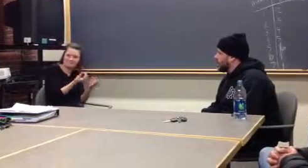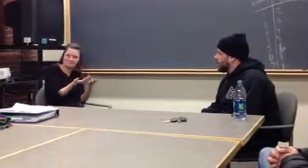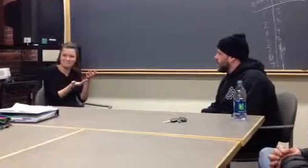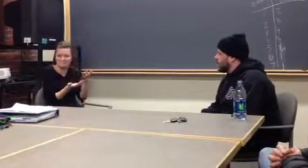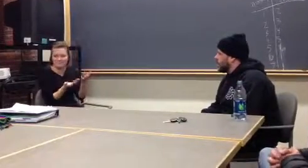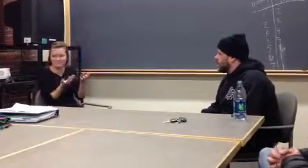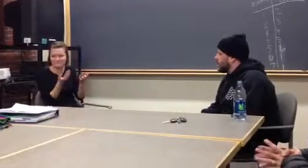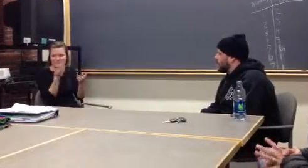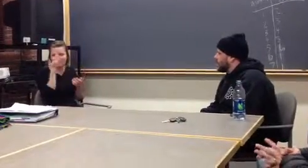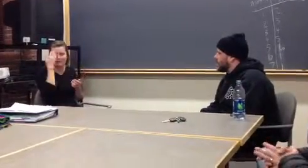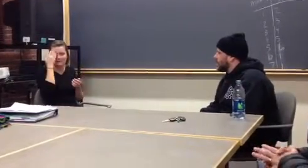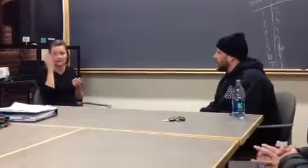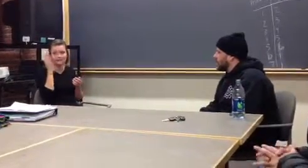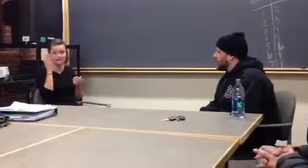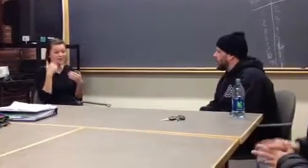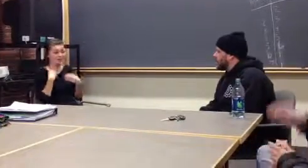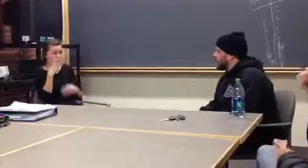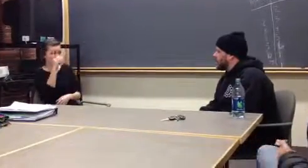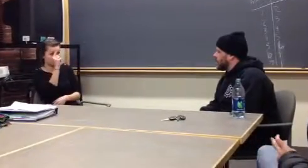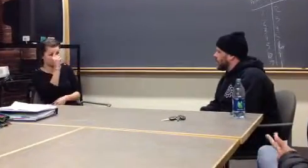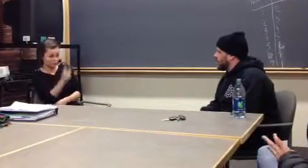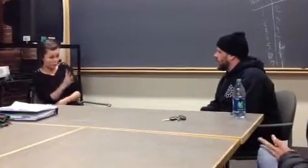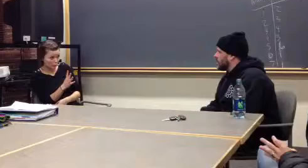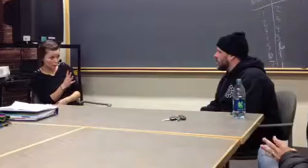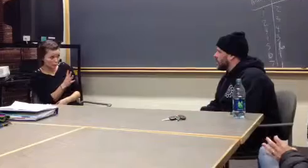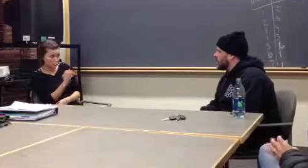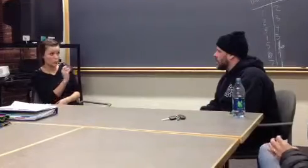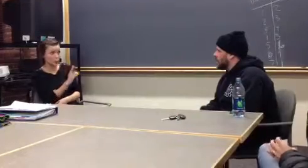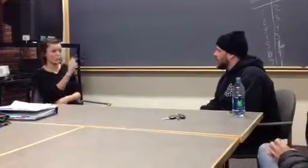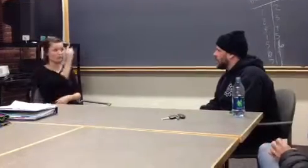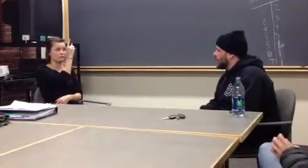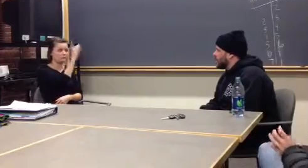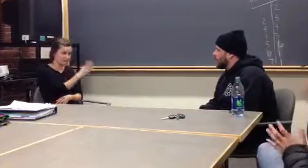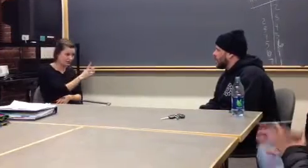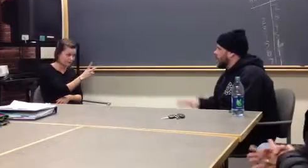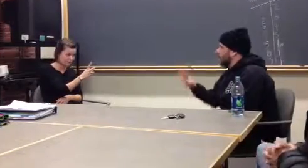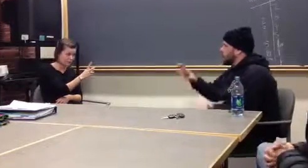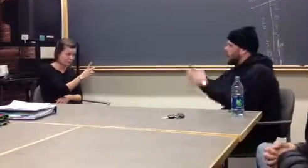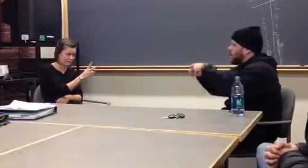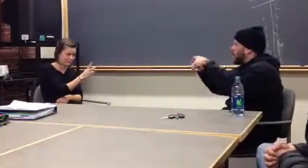I don't know, like, do they have quarters or halves?